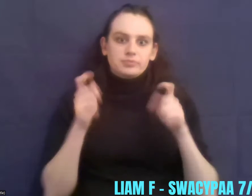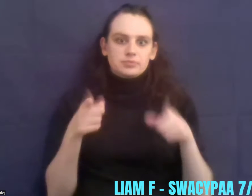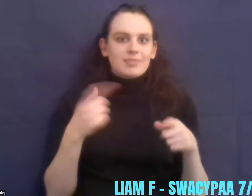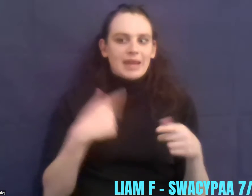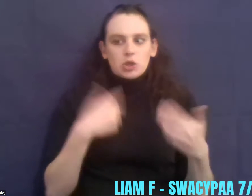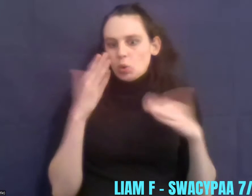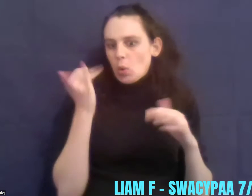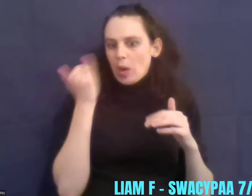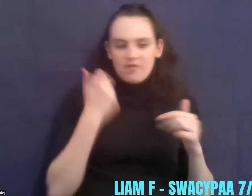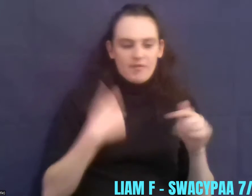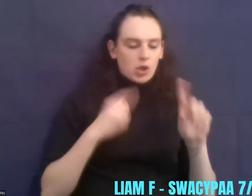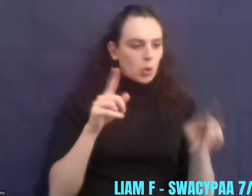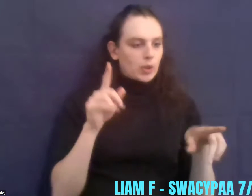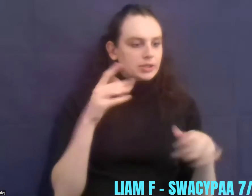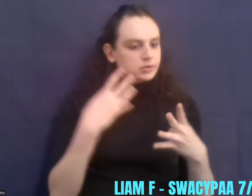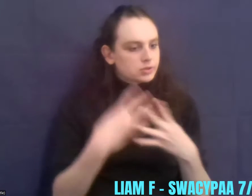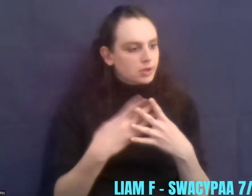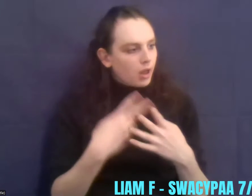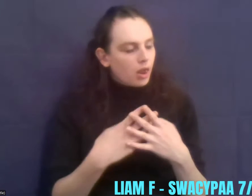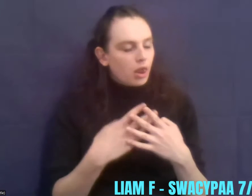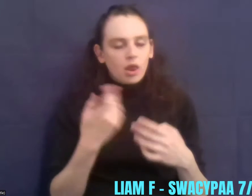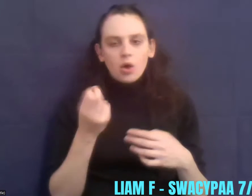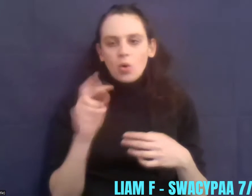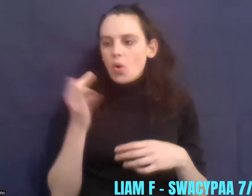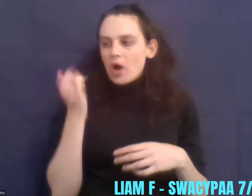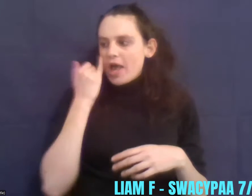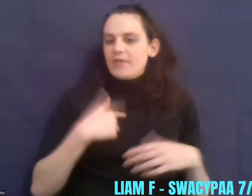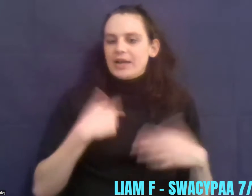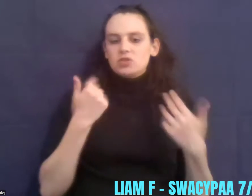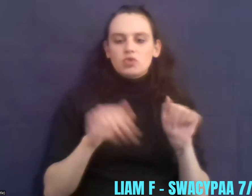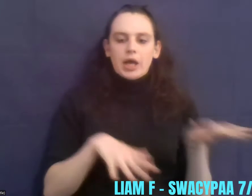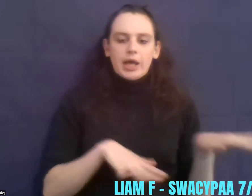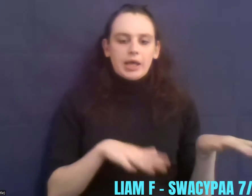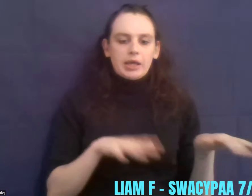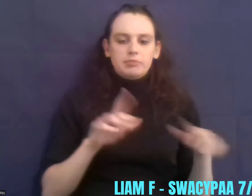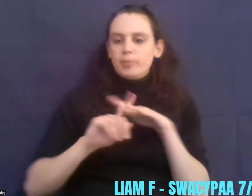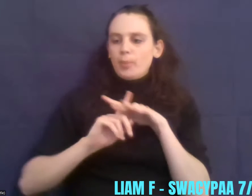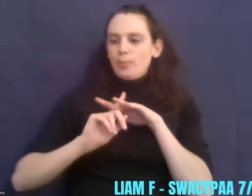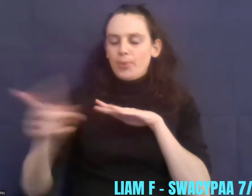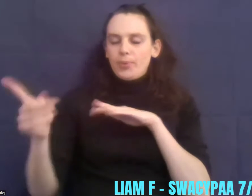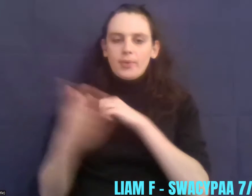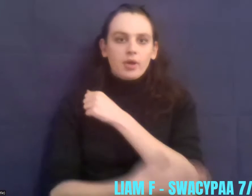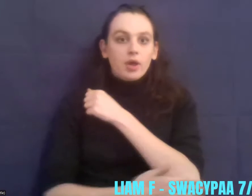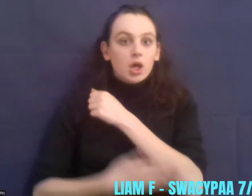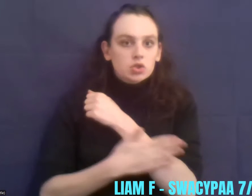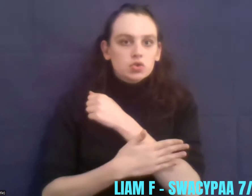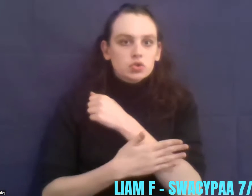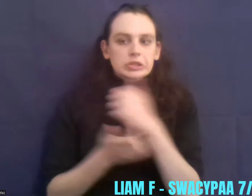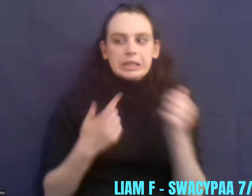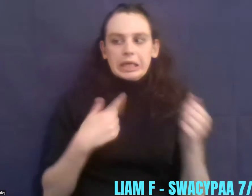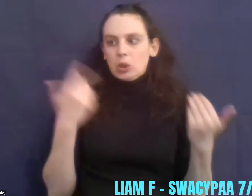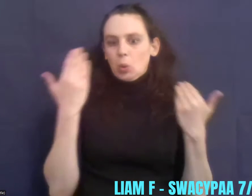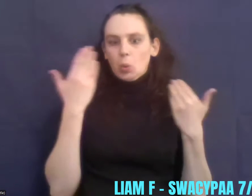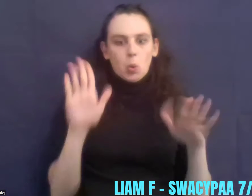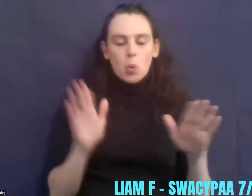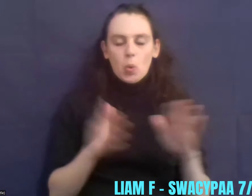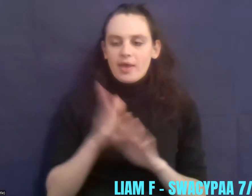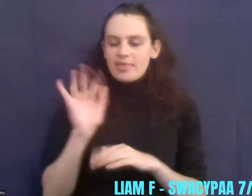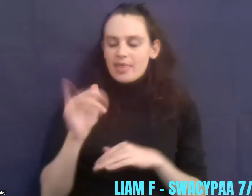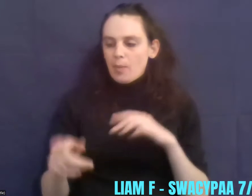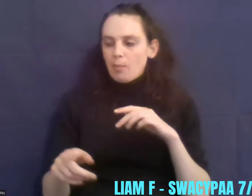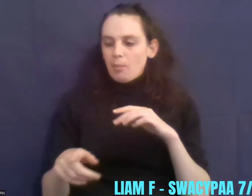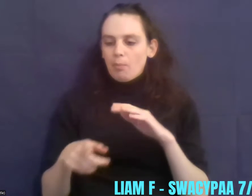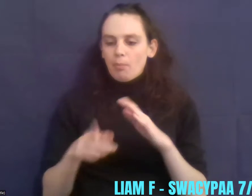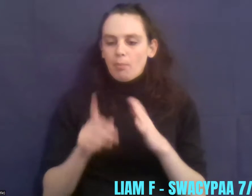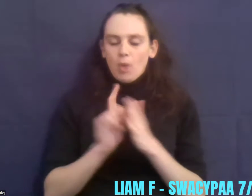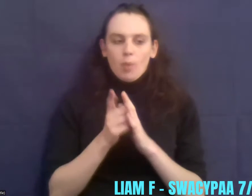to jail that night or if I was going to try and flee the country or what. I hit that moment, that truest moment in my life